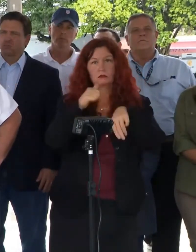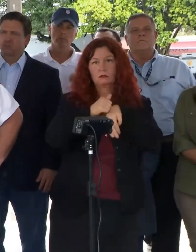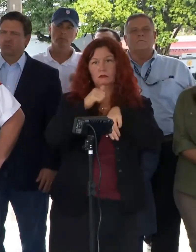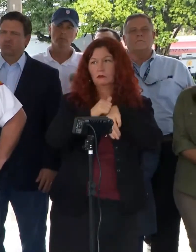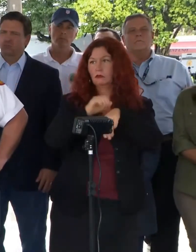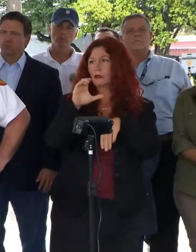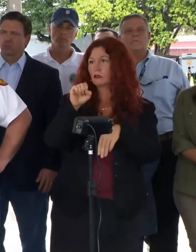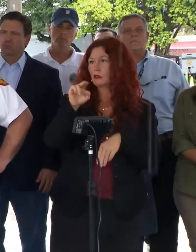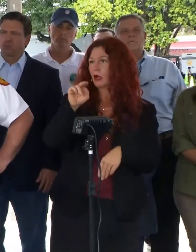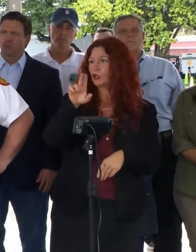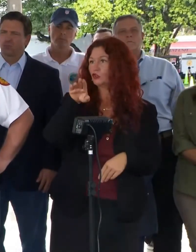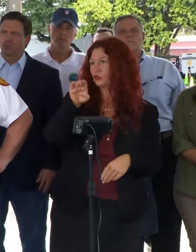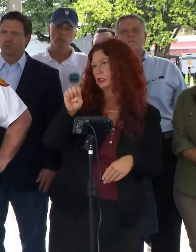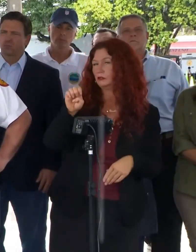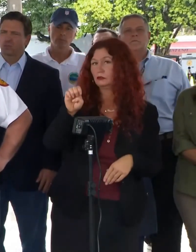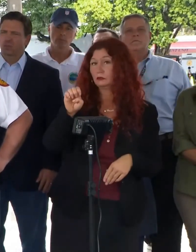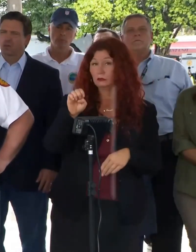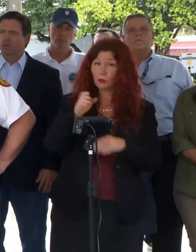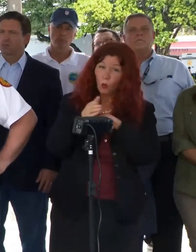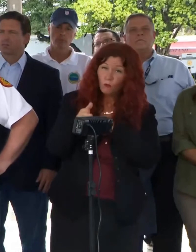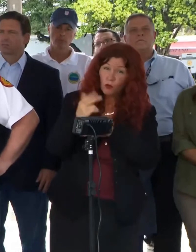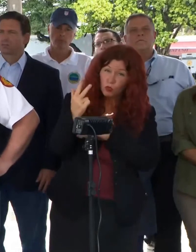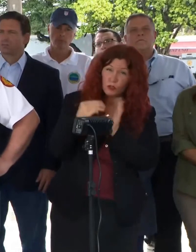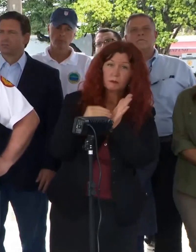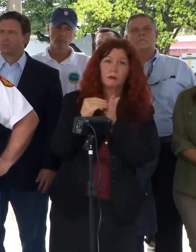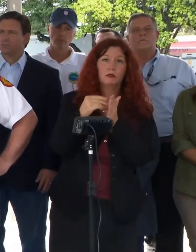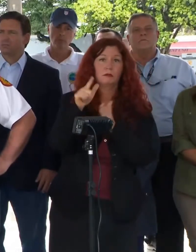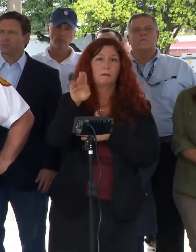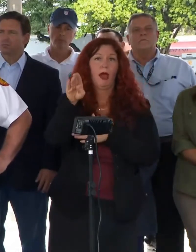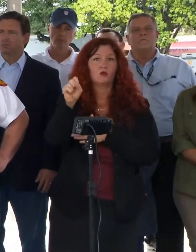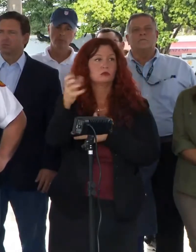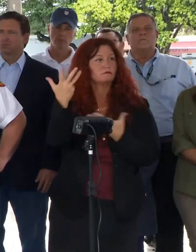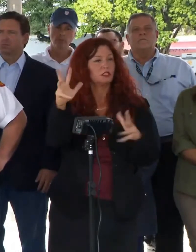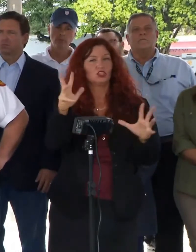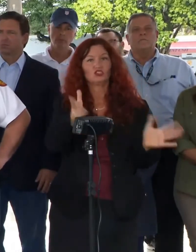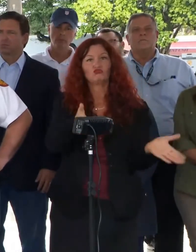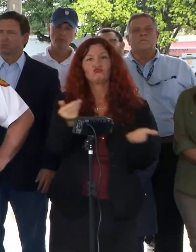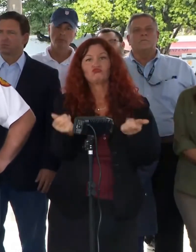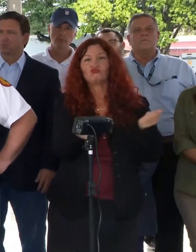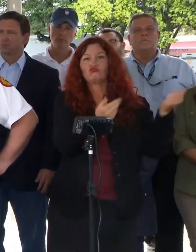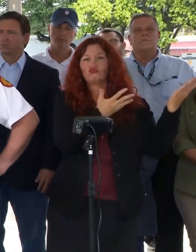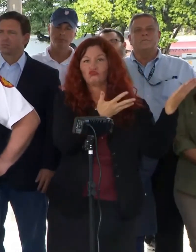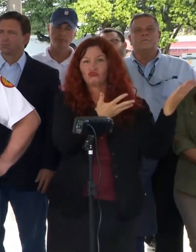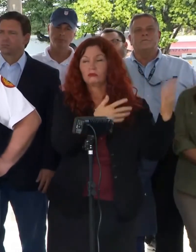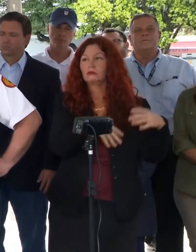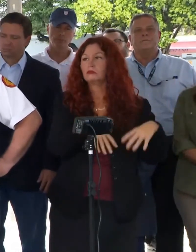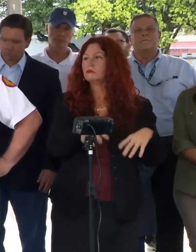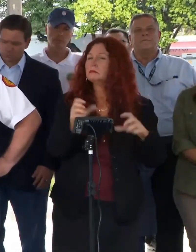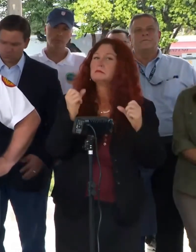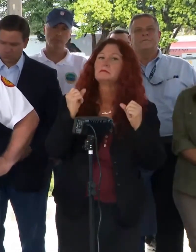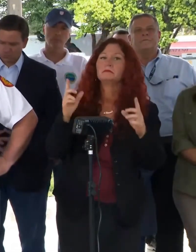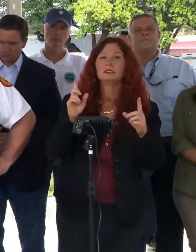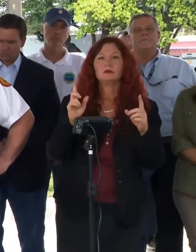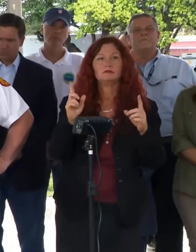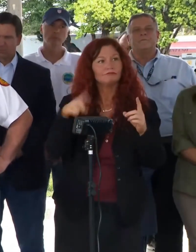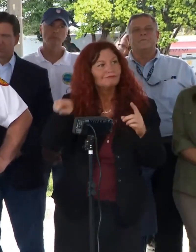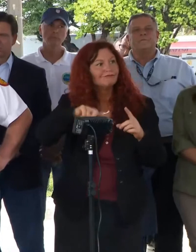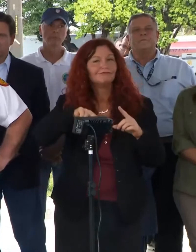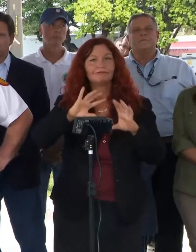task forces here deployed. We have a federal task force on standby, as well as have the federal incident support team arrive